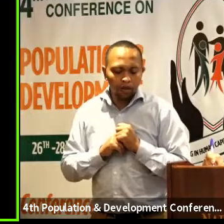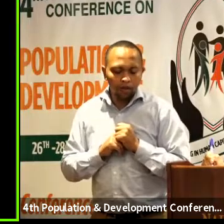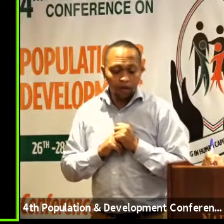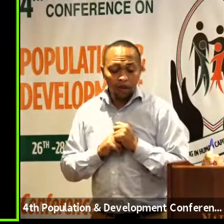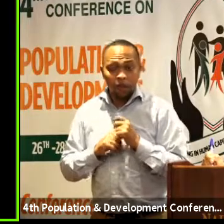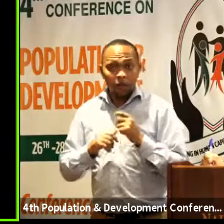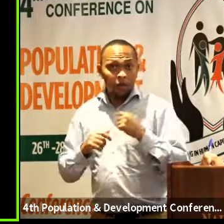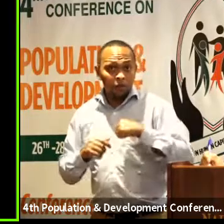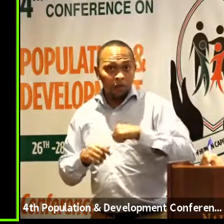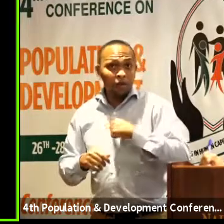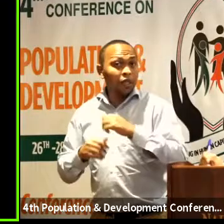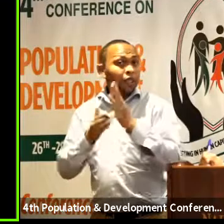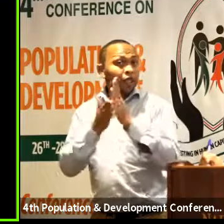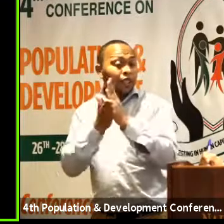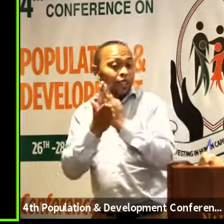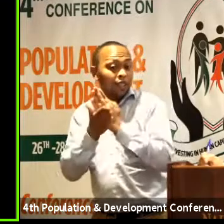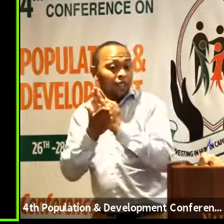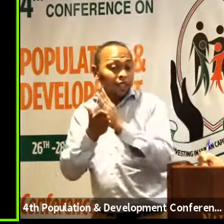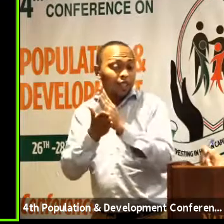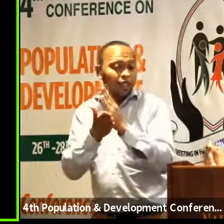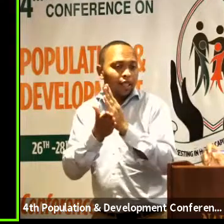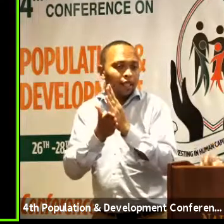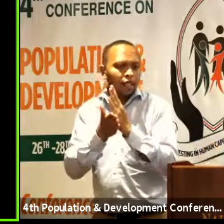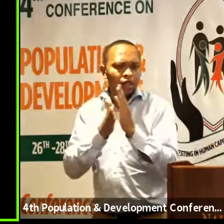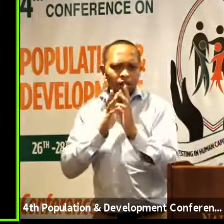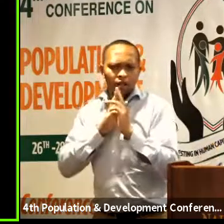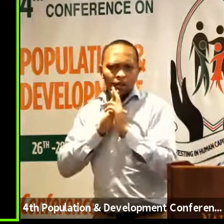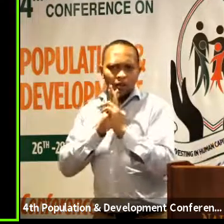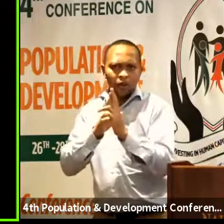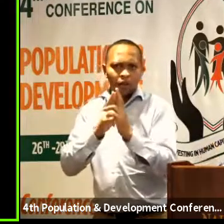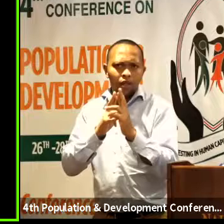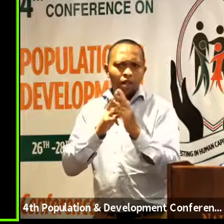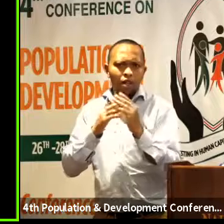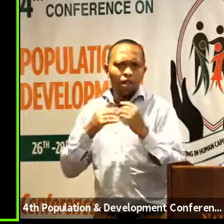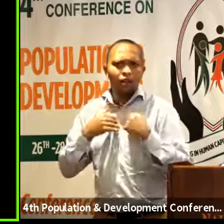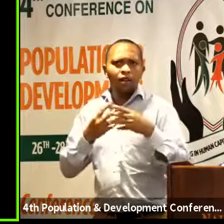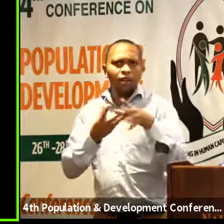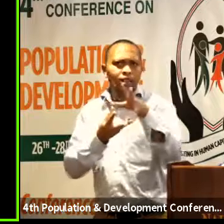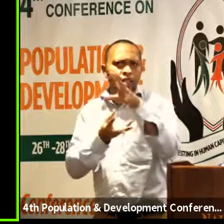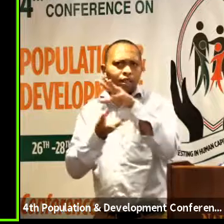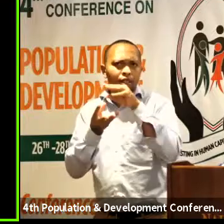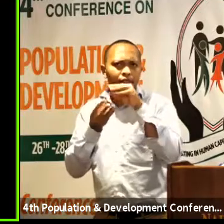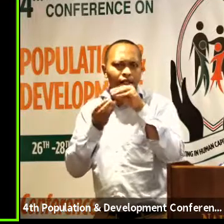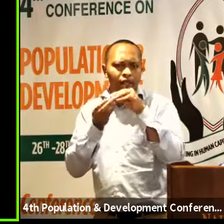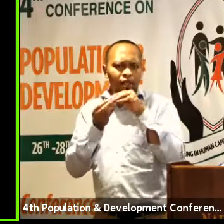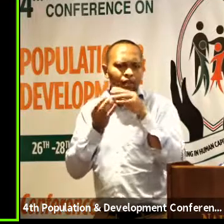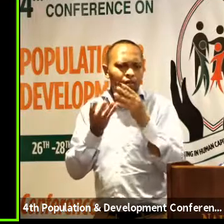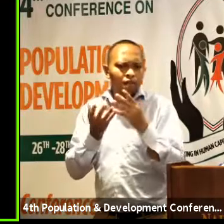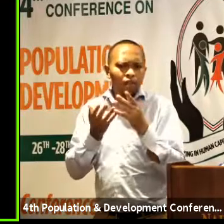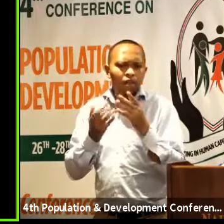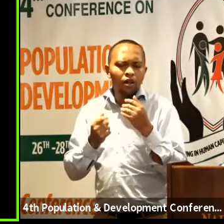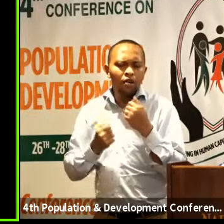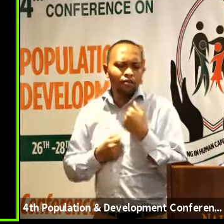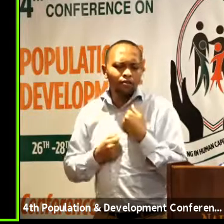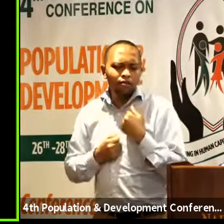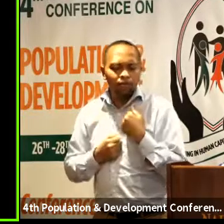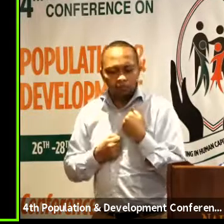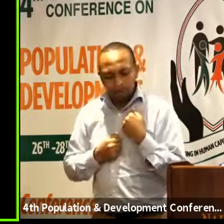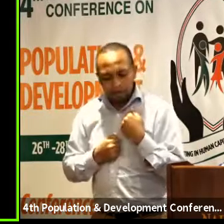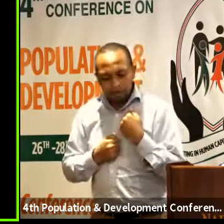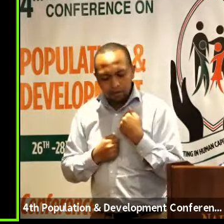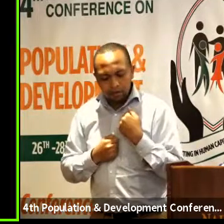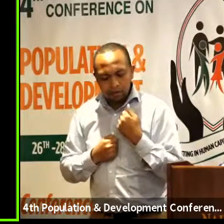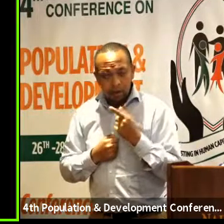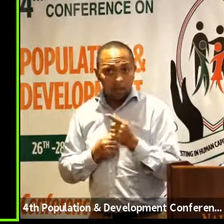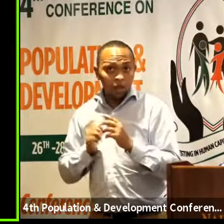share the report on the summary. I do not expect to have this presented